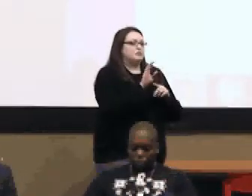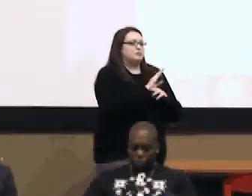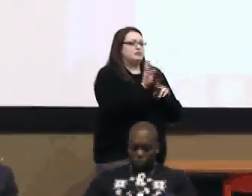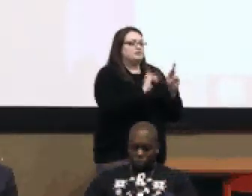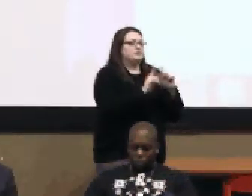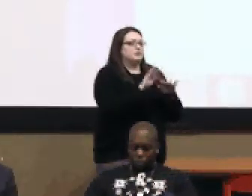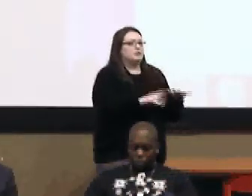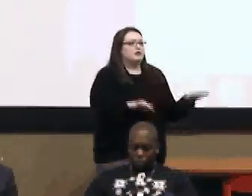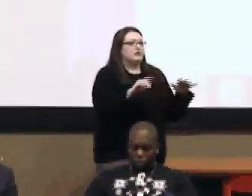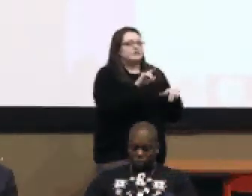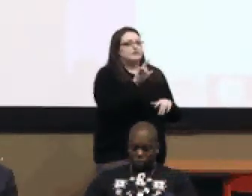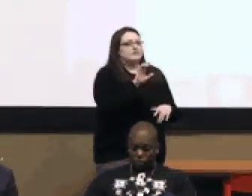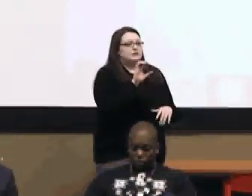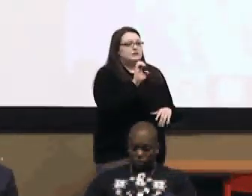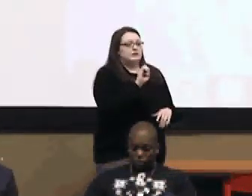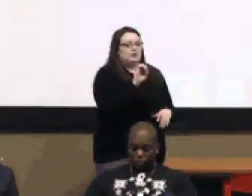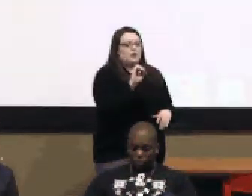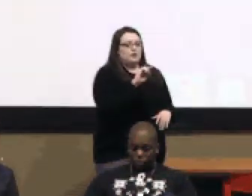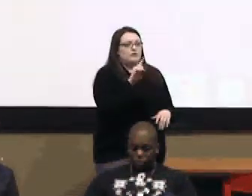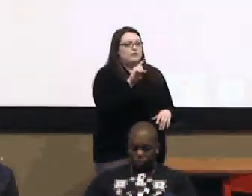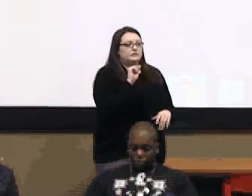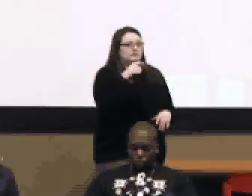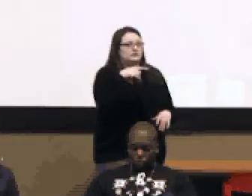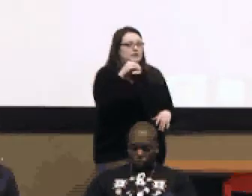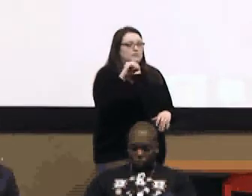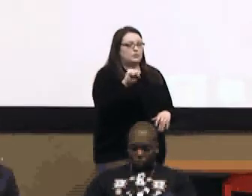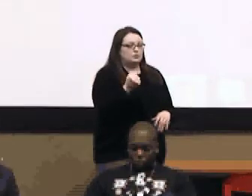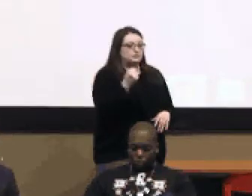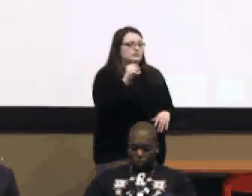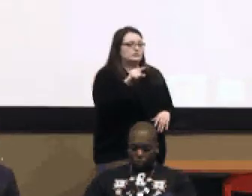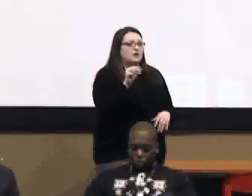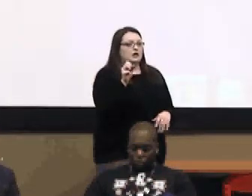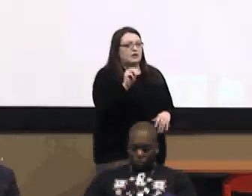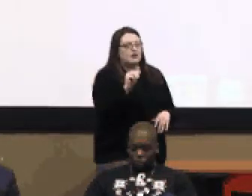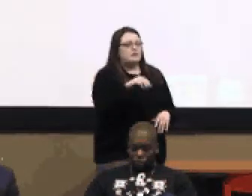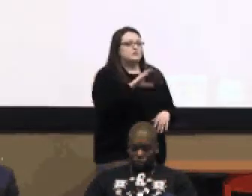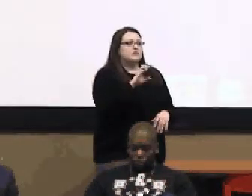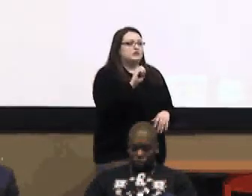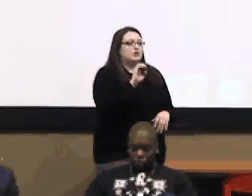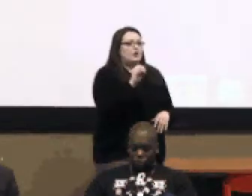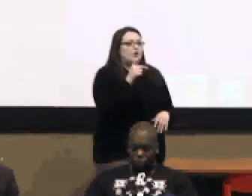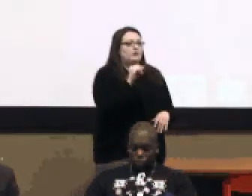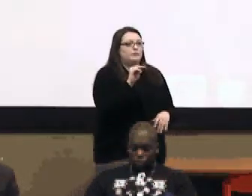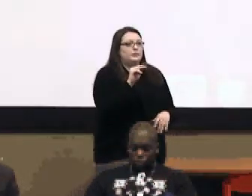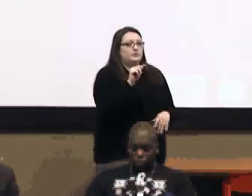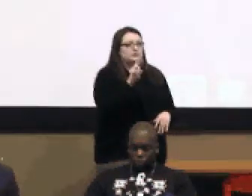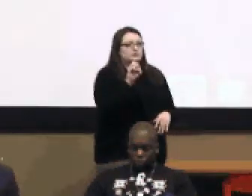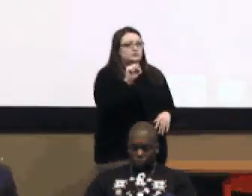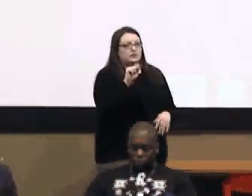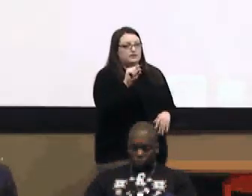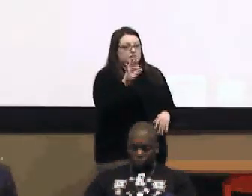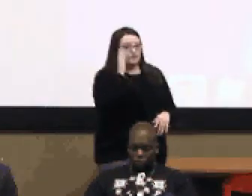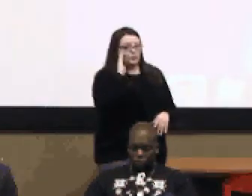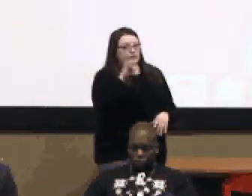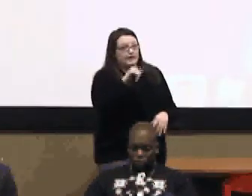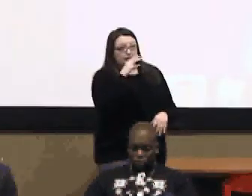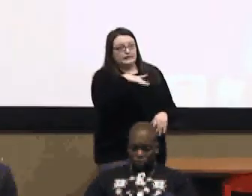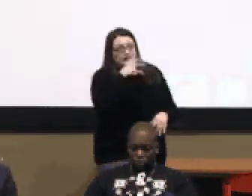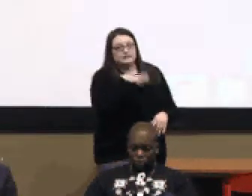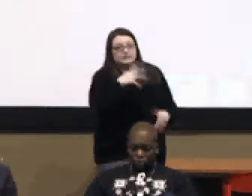of Zappos.com, and the CEO of Foursquare, the CEO of Pinterest. You've heard of that, ladies.